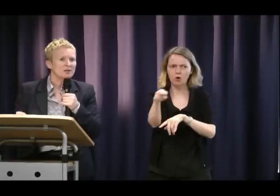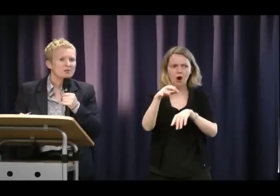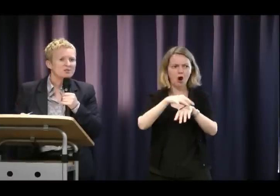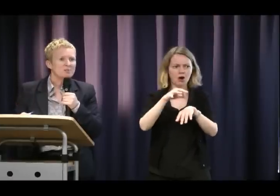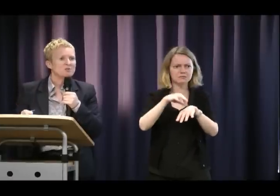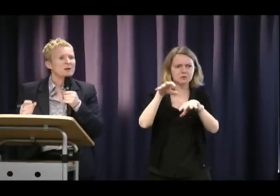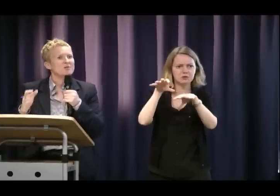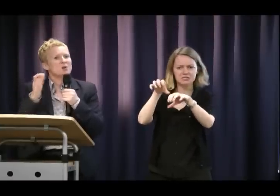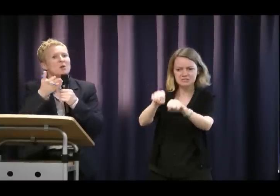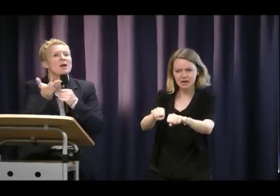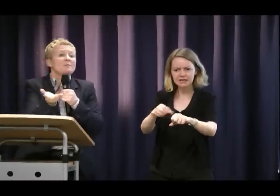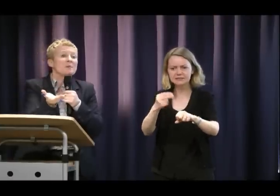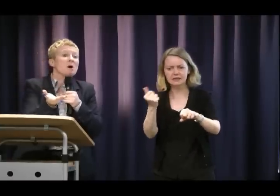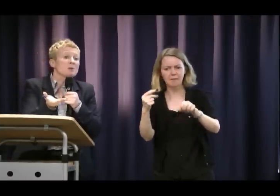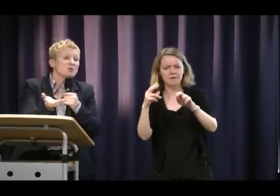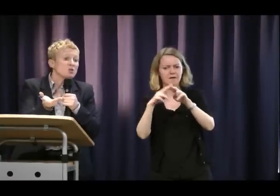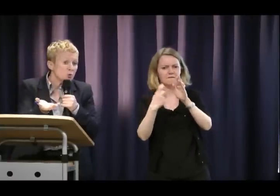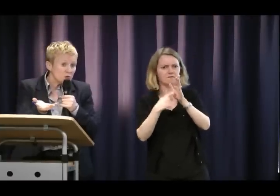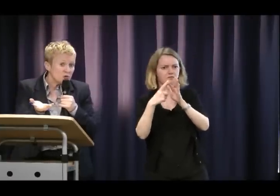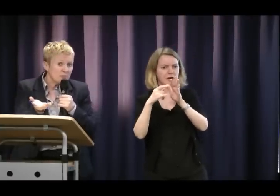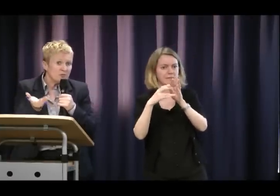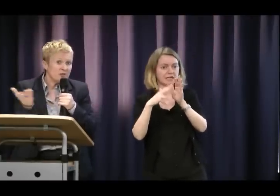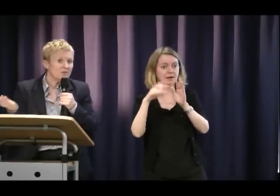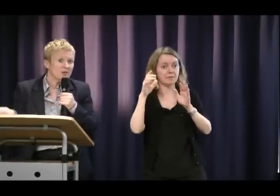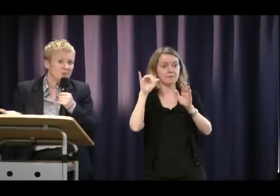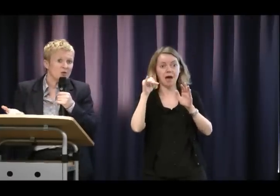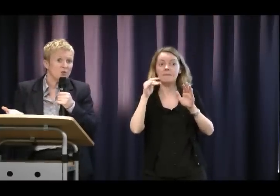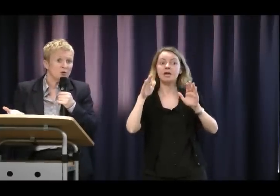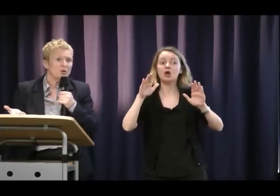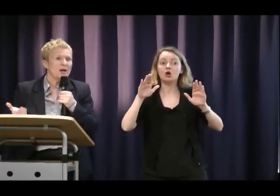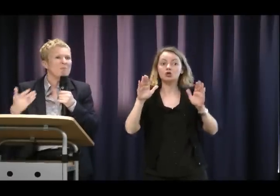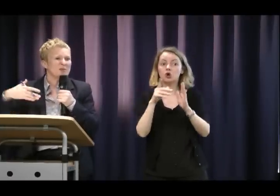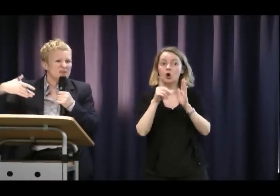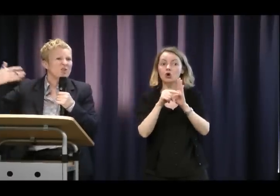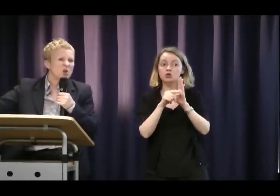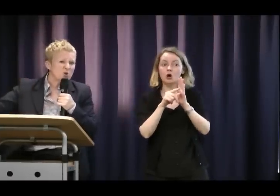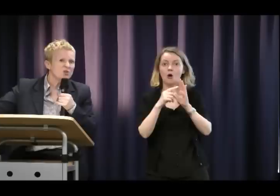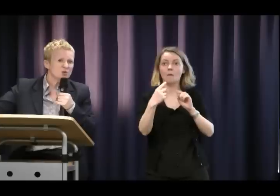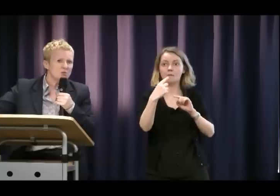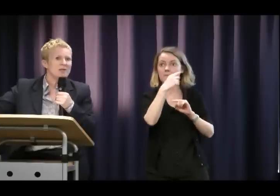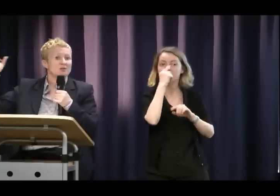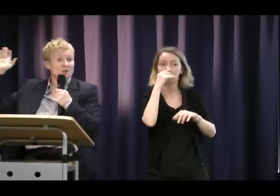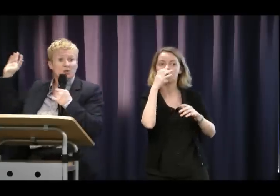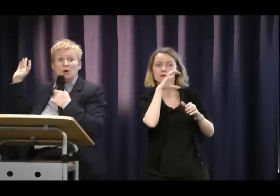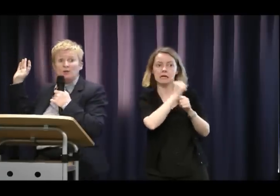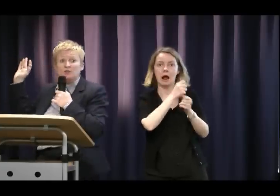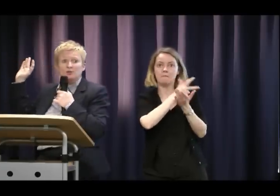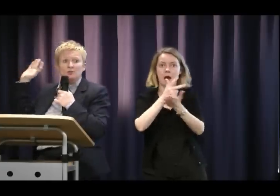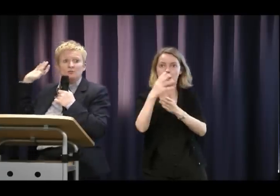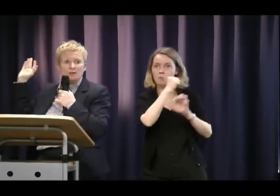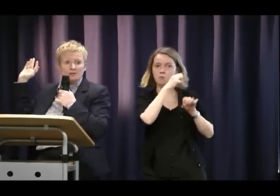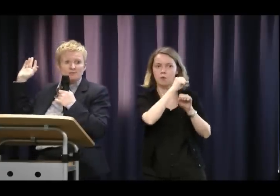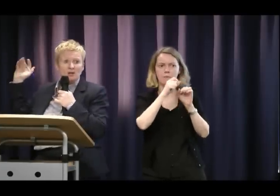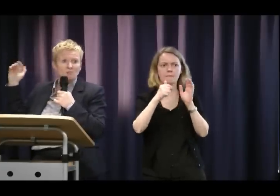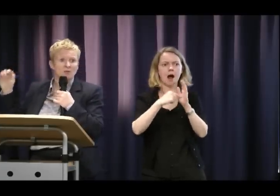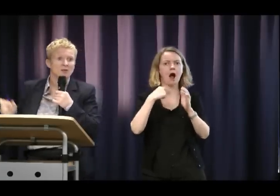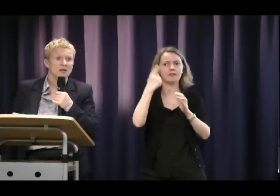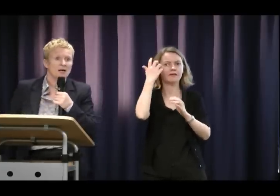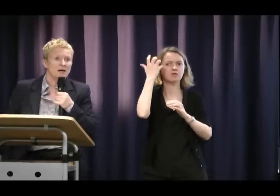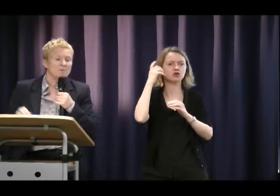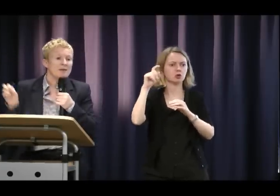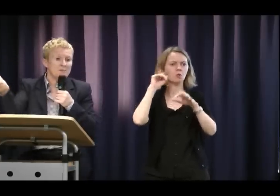looking at some space. So there might be a short-term thing that we could look at, but I think the longer term is they're going to